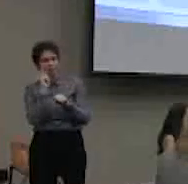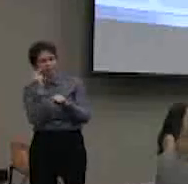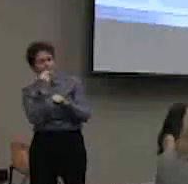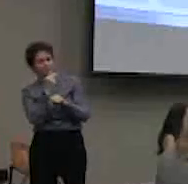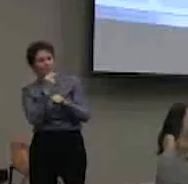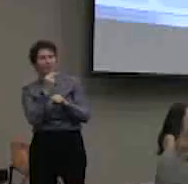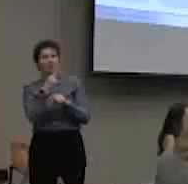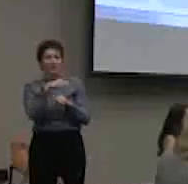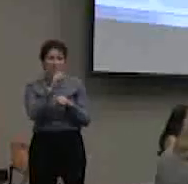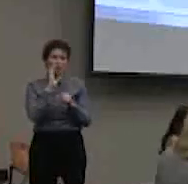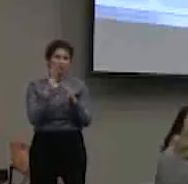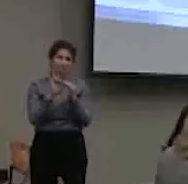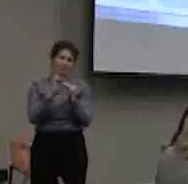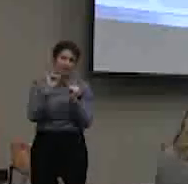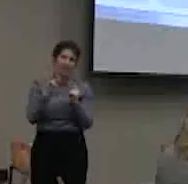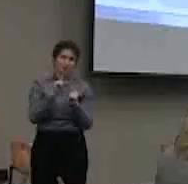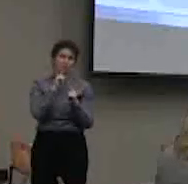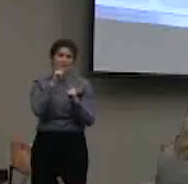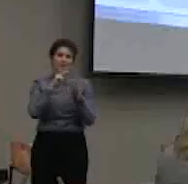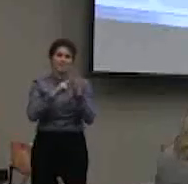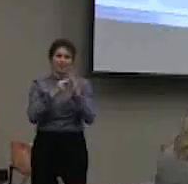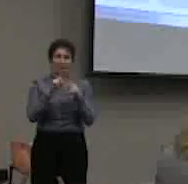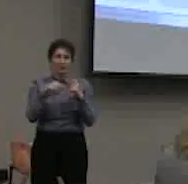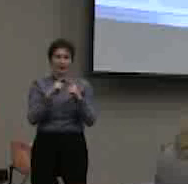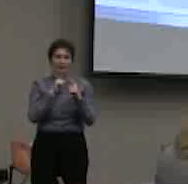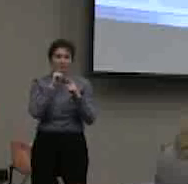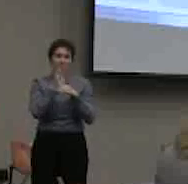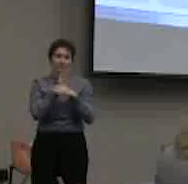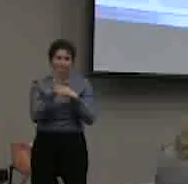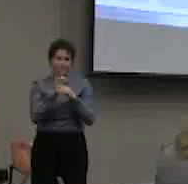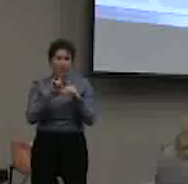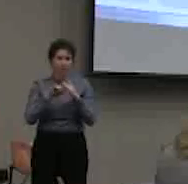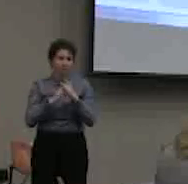them talk about what this means in practice as part of the panel.